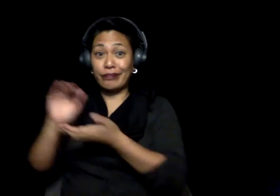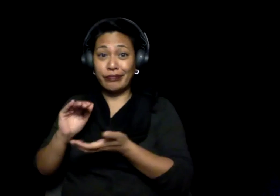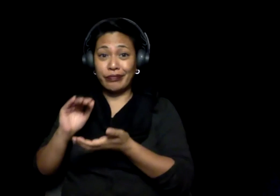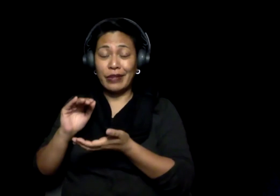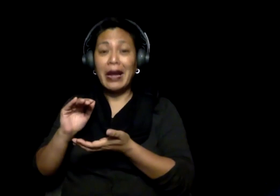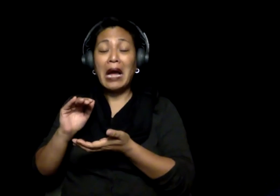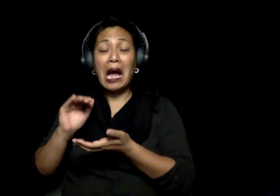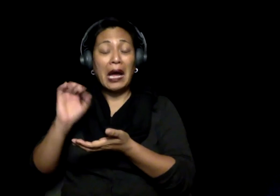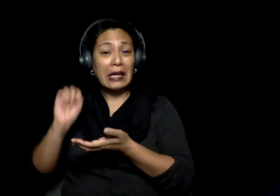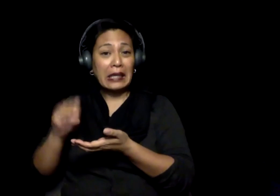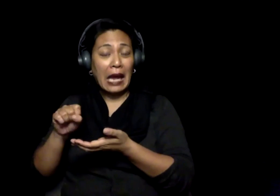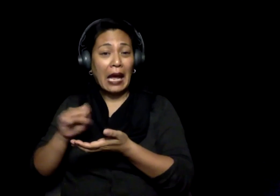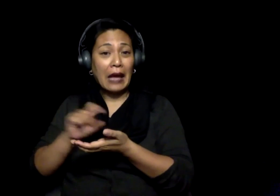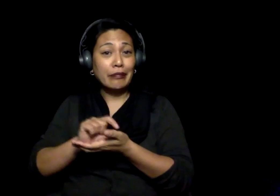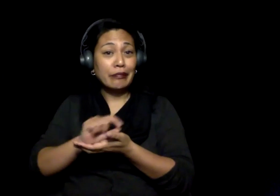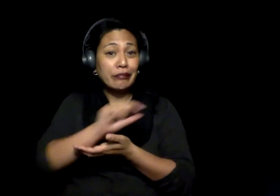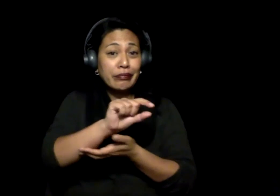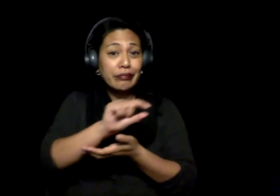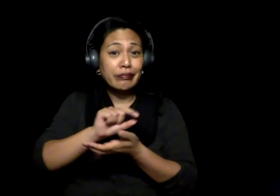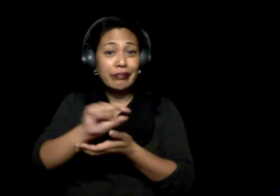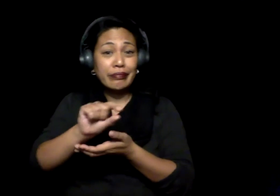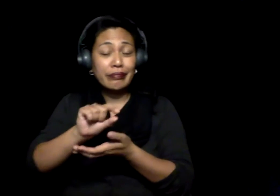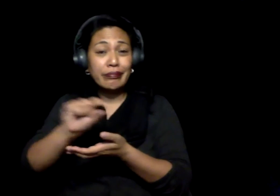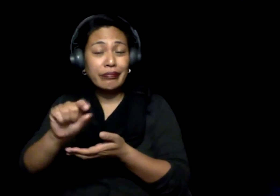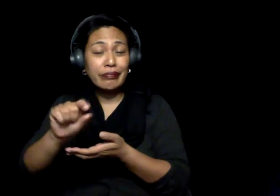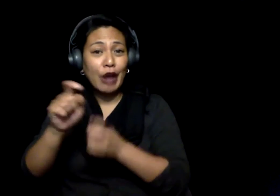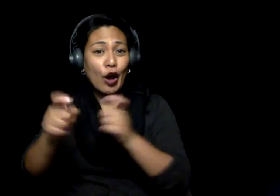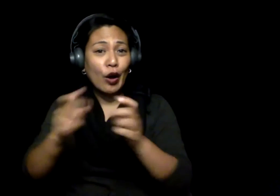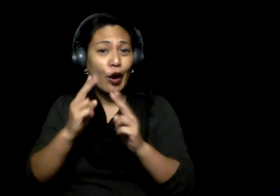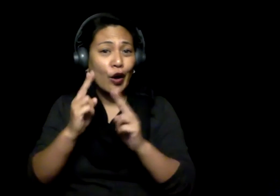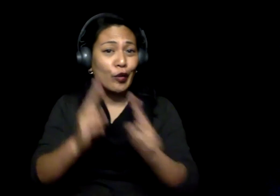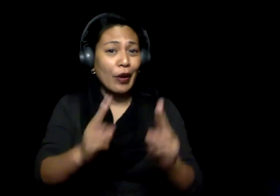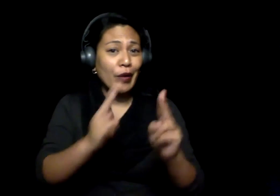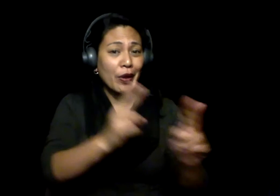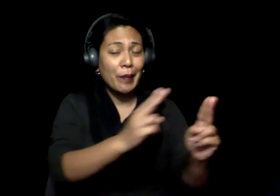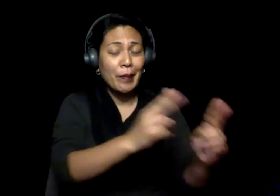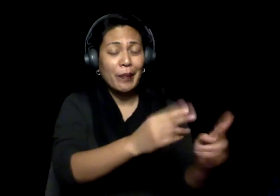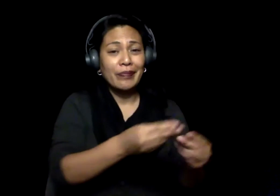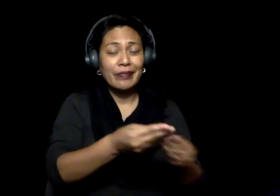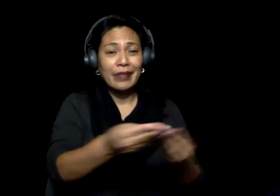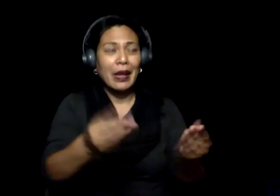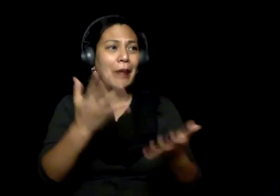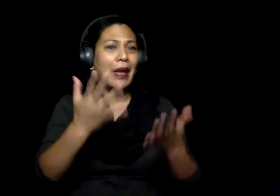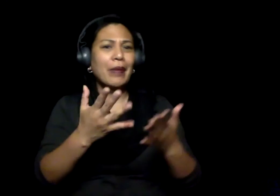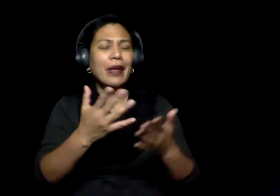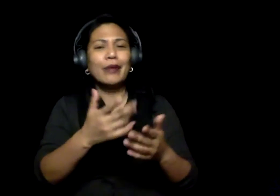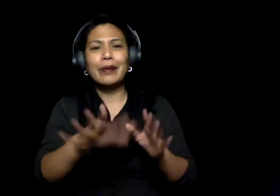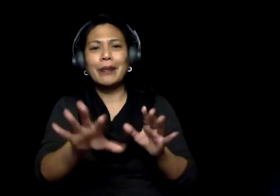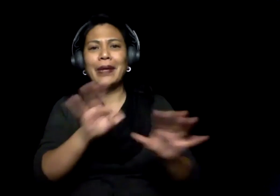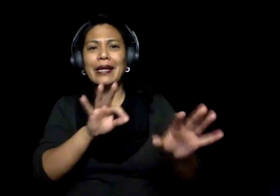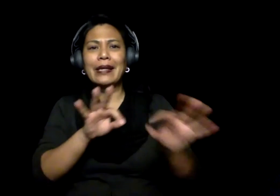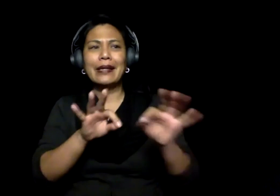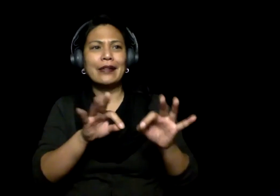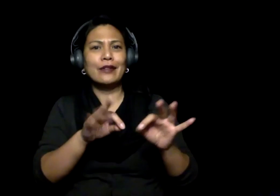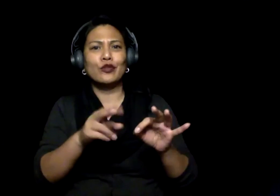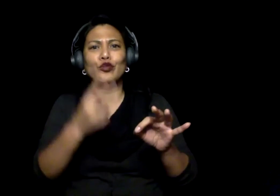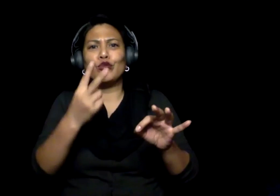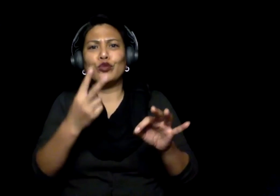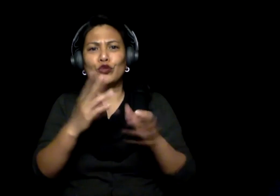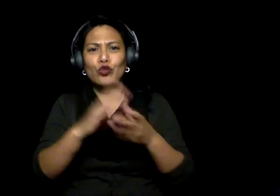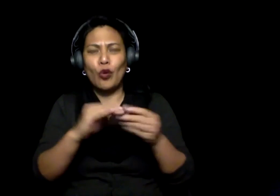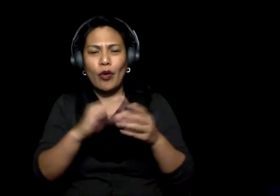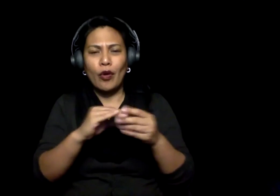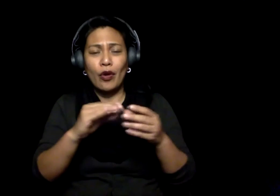people who will be submitting their stories. For instance, if we make a selection, we might select 1 or 2 stories. We would like to